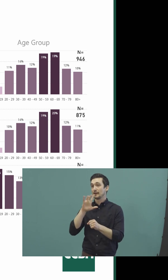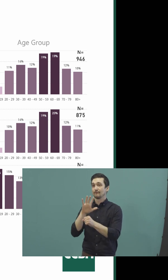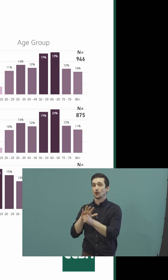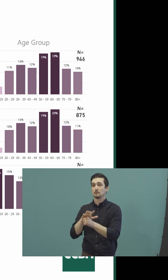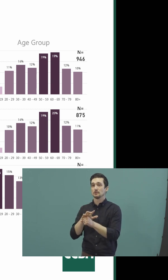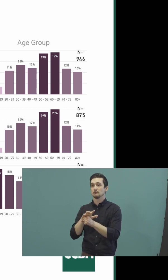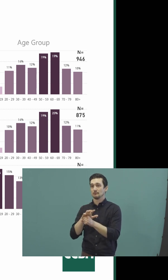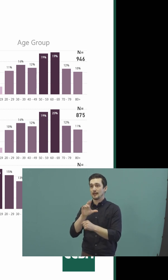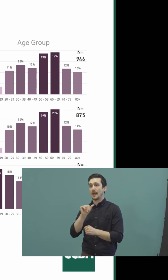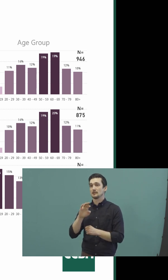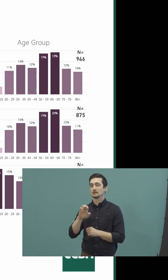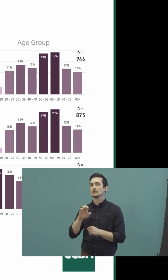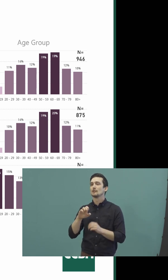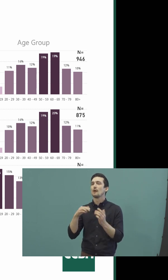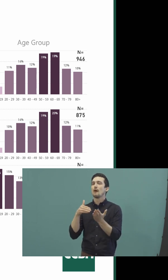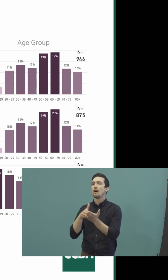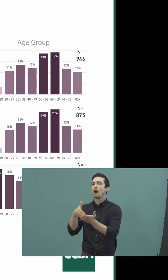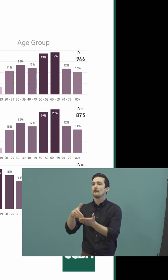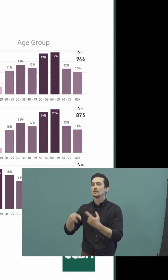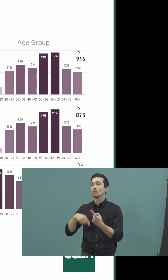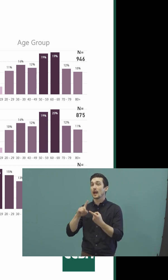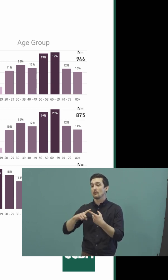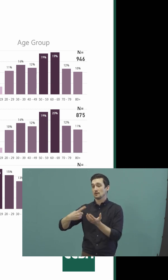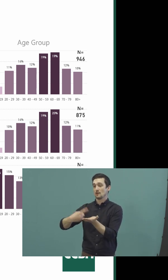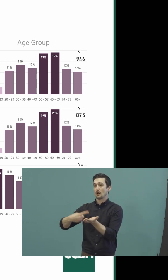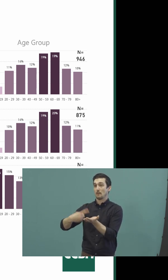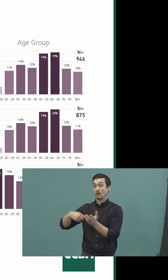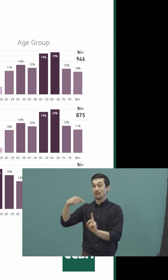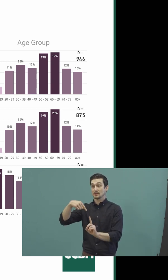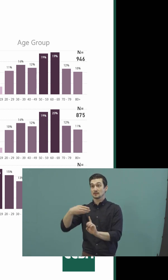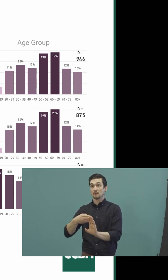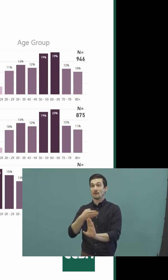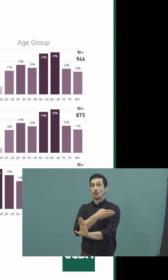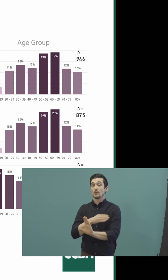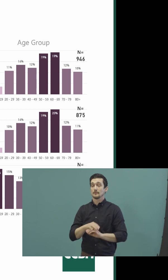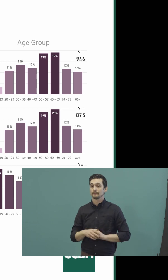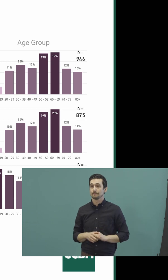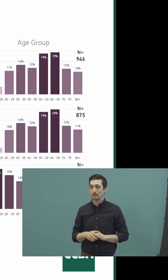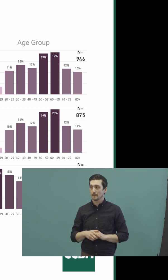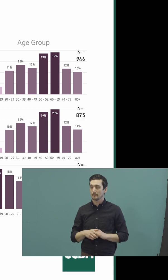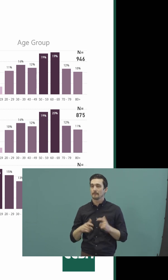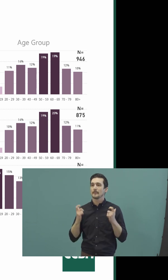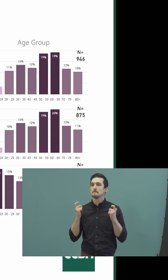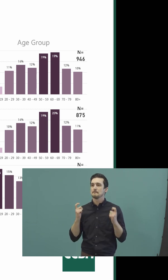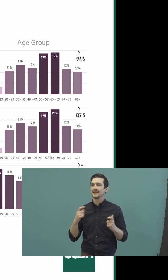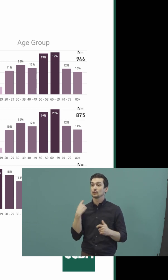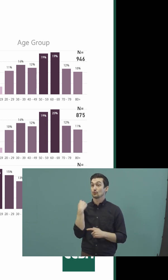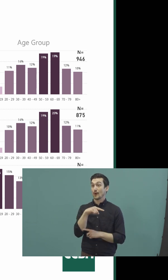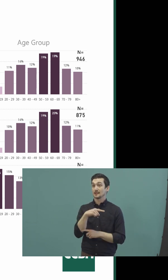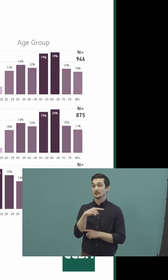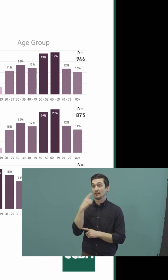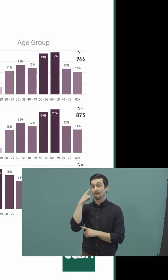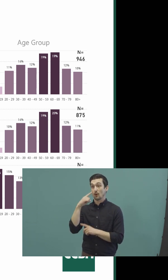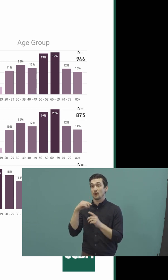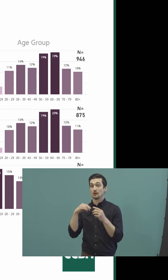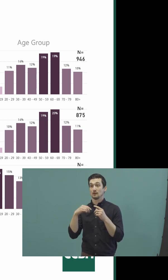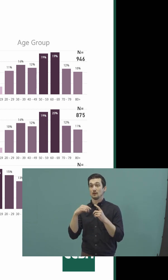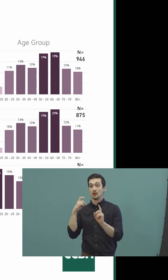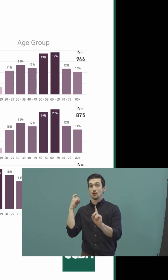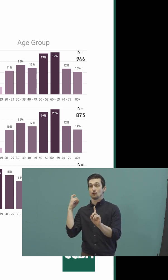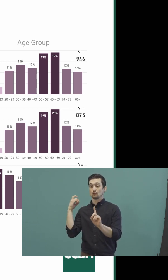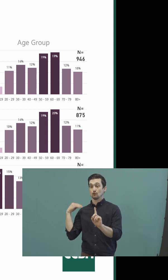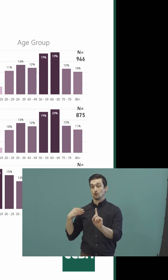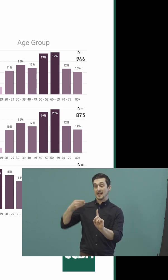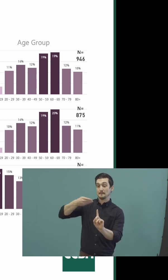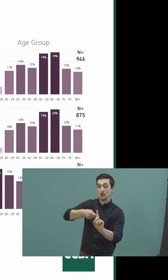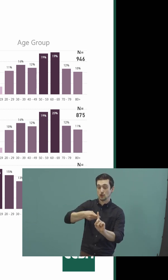oftentimes, and you've heard me talk about this before, the biggest risk for transmission for most people is living